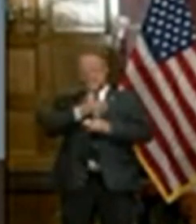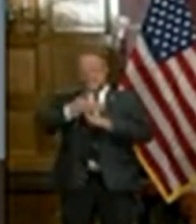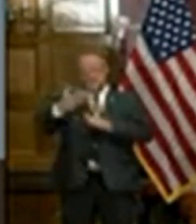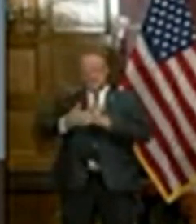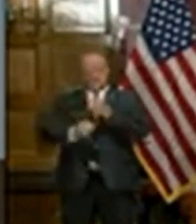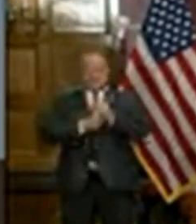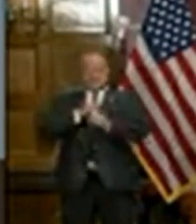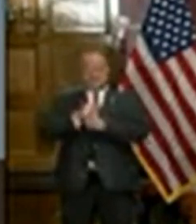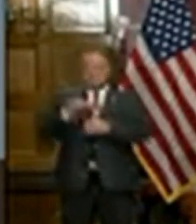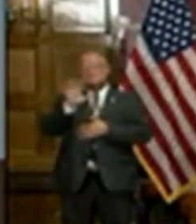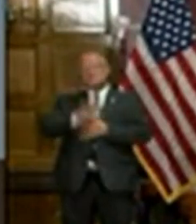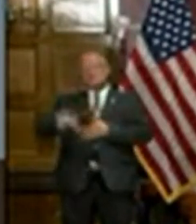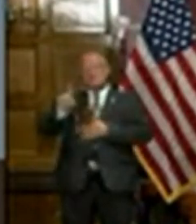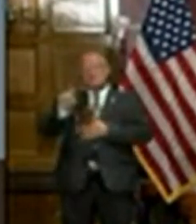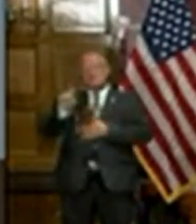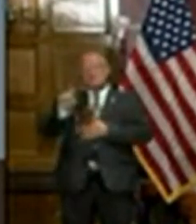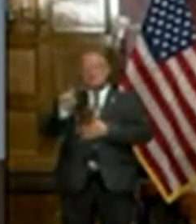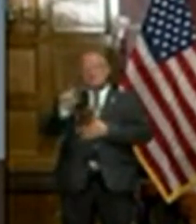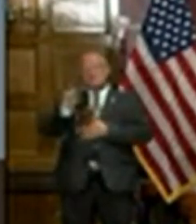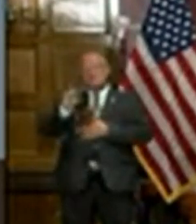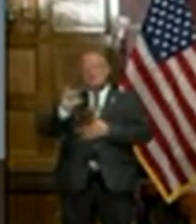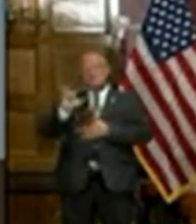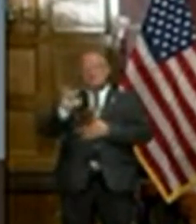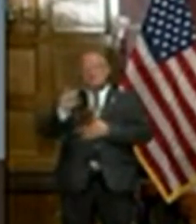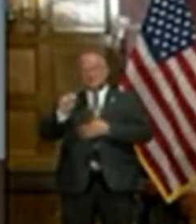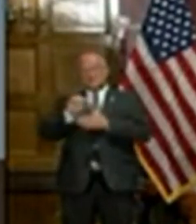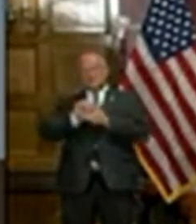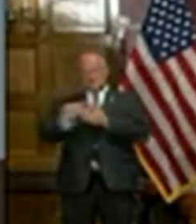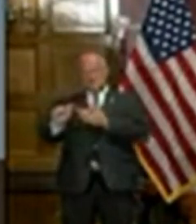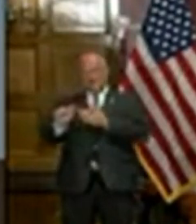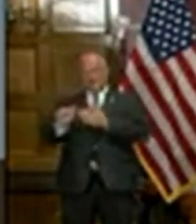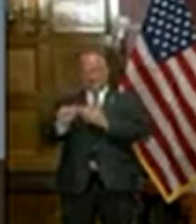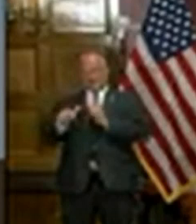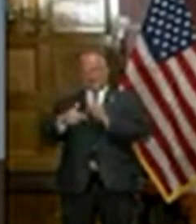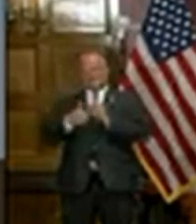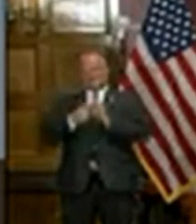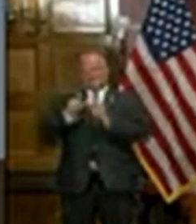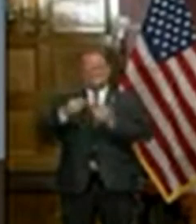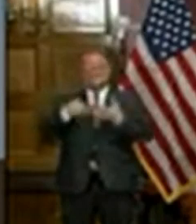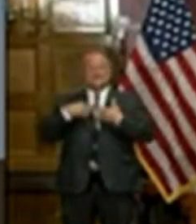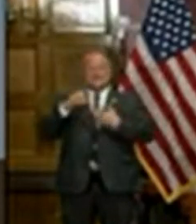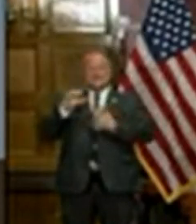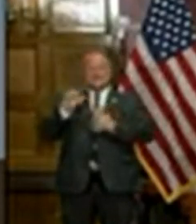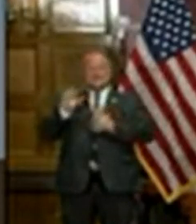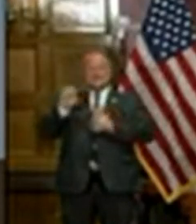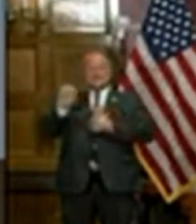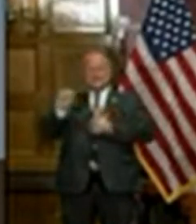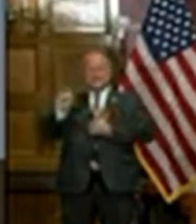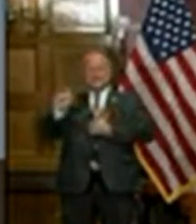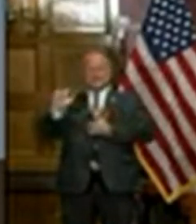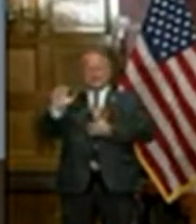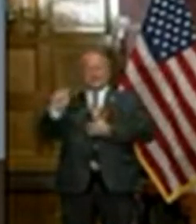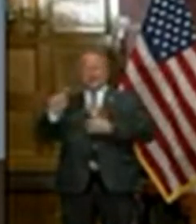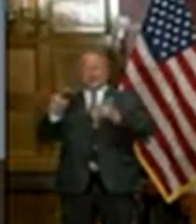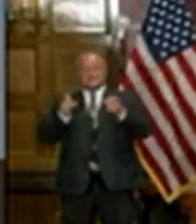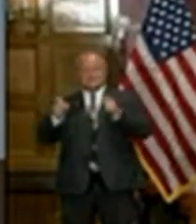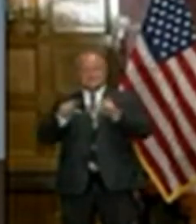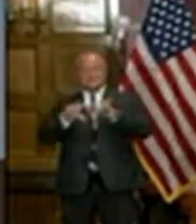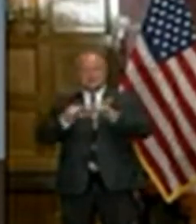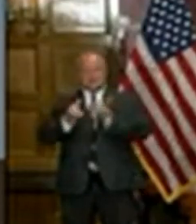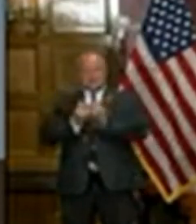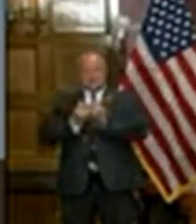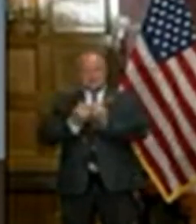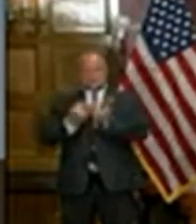year, about $20 million. And so this needs to have the CARES Act steering group to act on that.